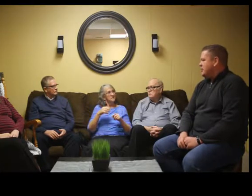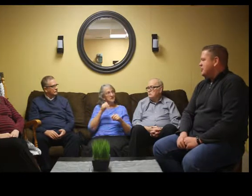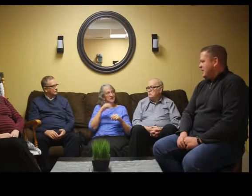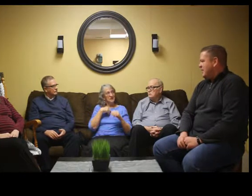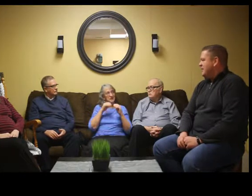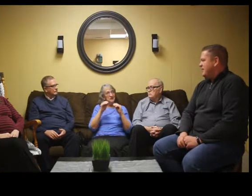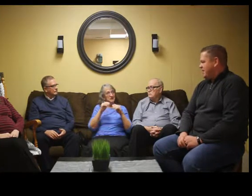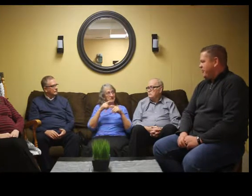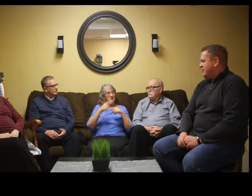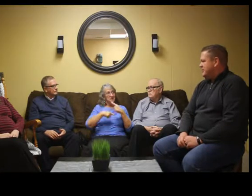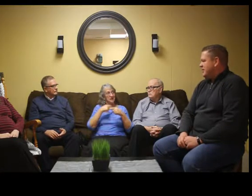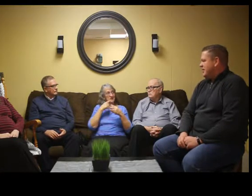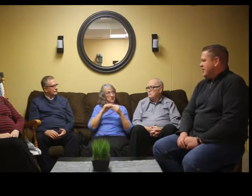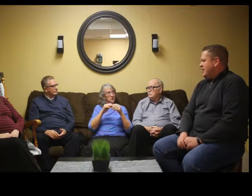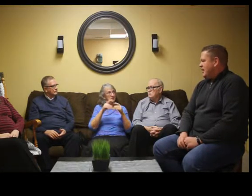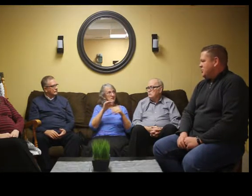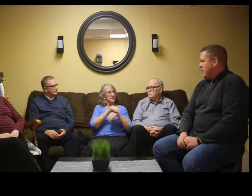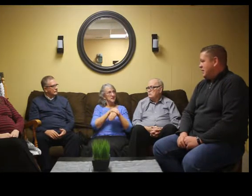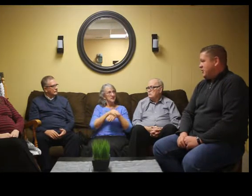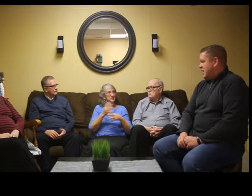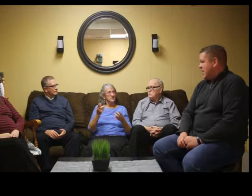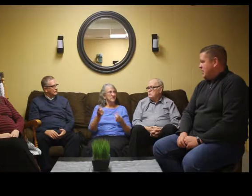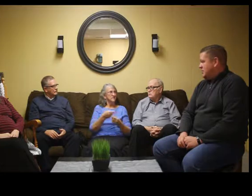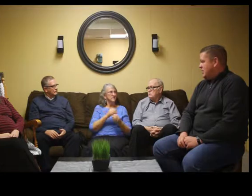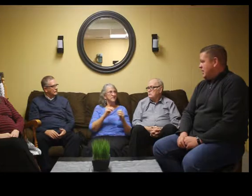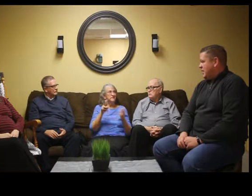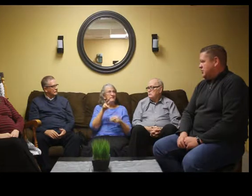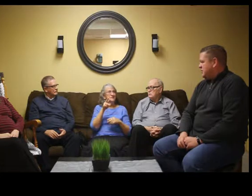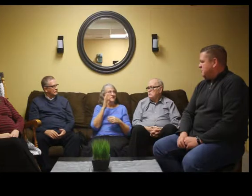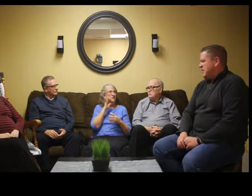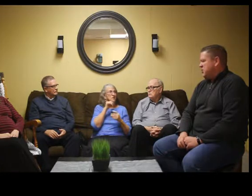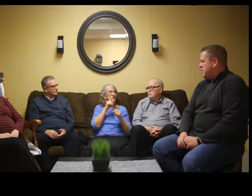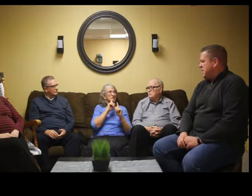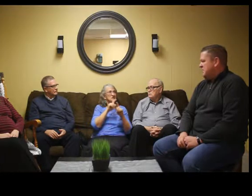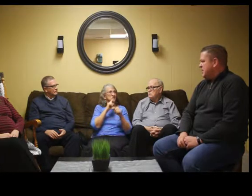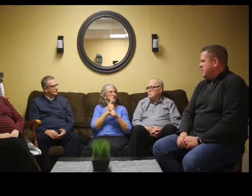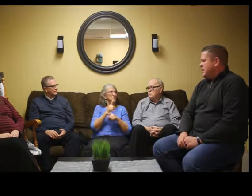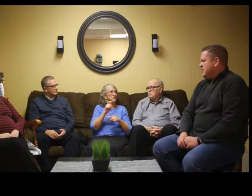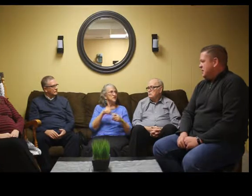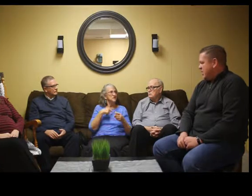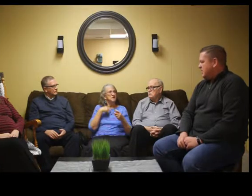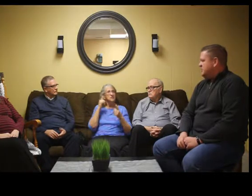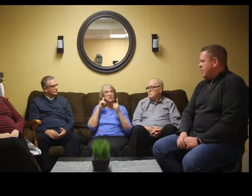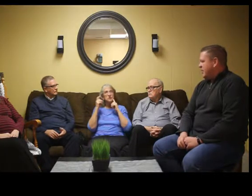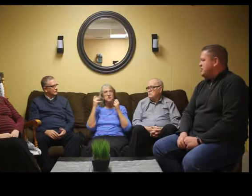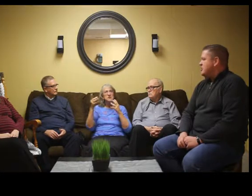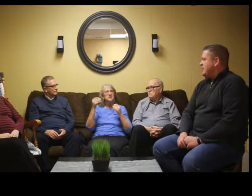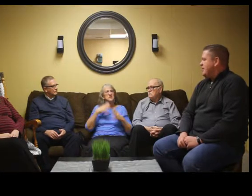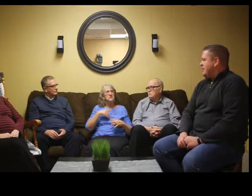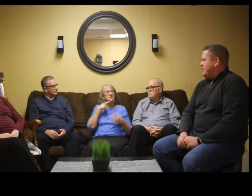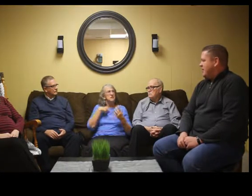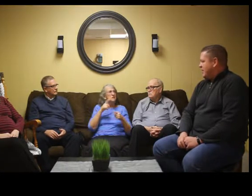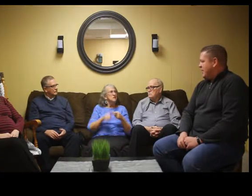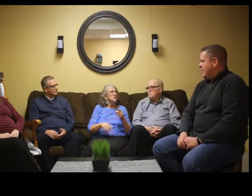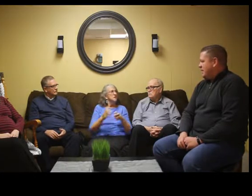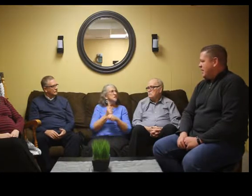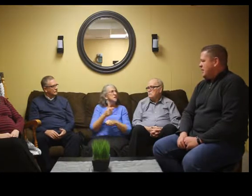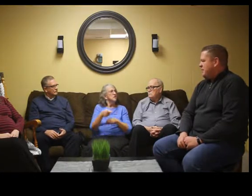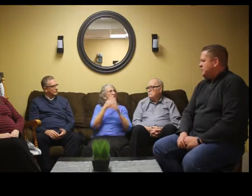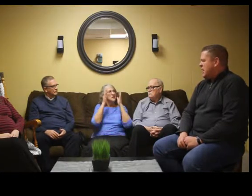see the difference. So when I do the sign language in English, they don't get it. But in American Sign Language, you know, they get it. And many deaf people say, I can't